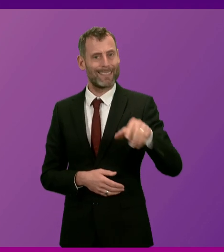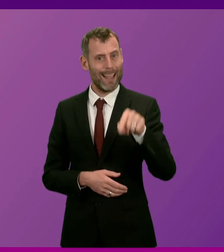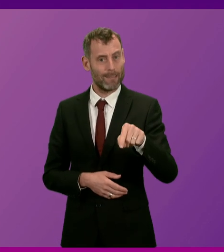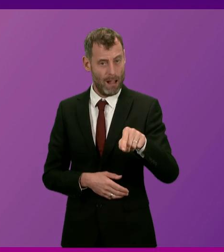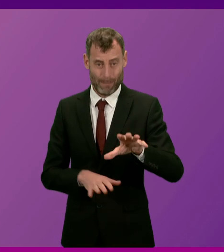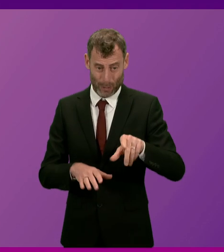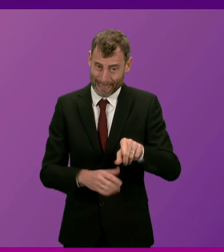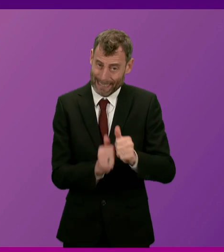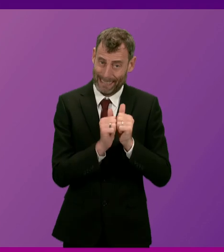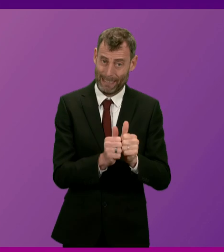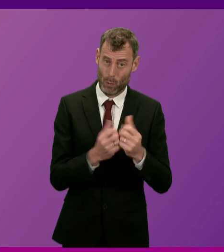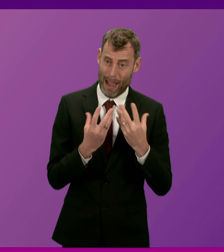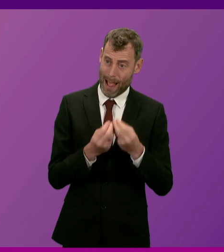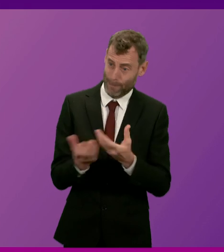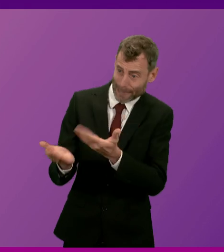First Minister.